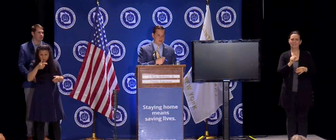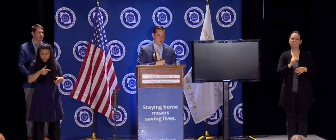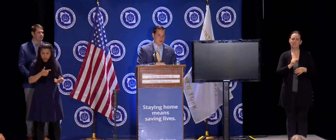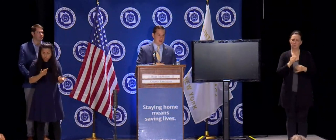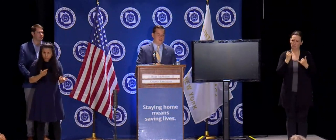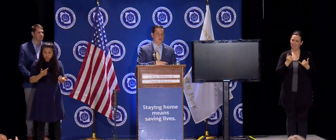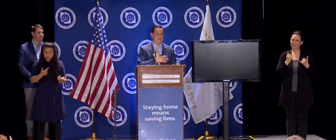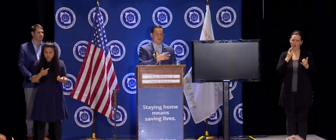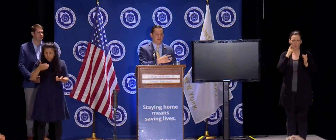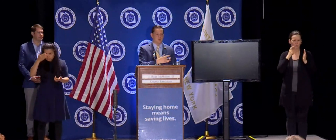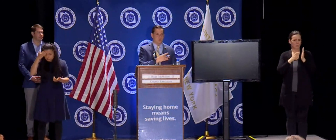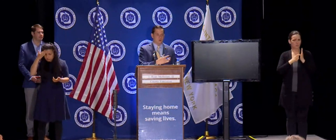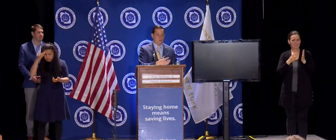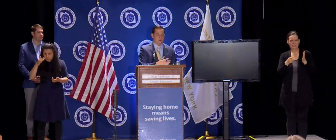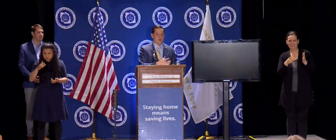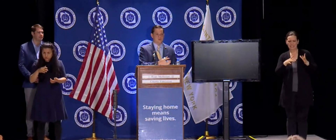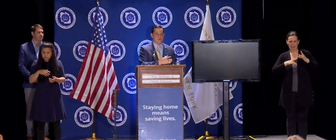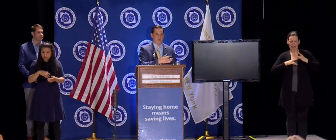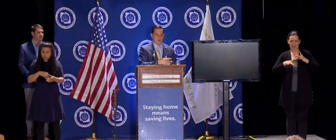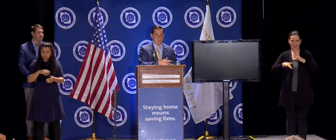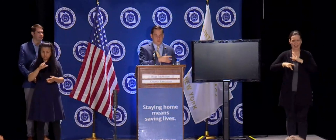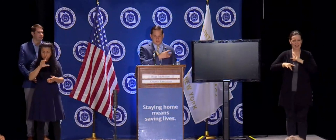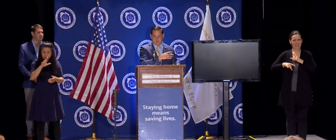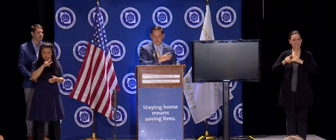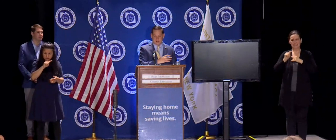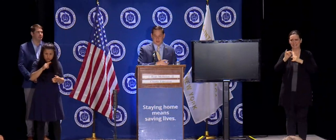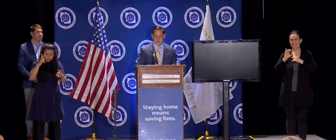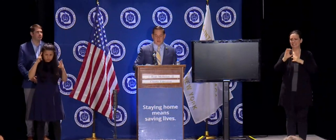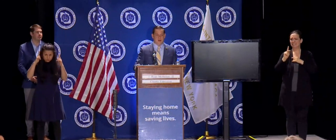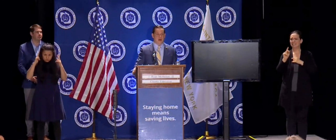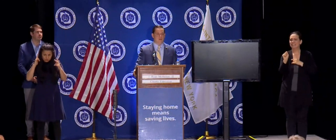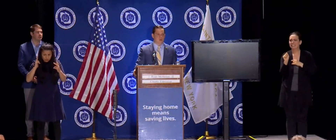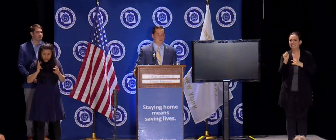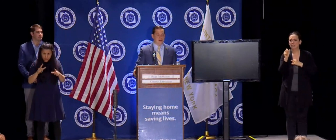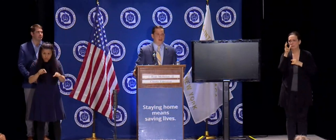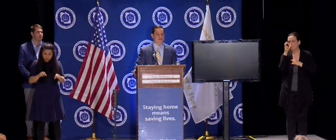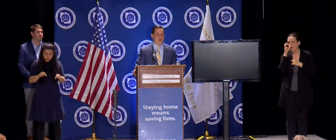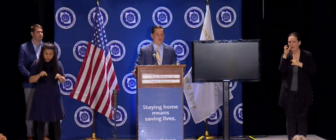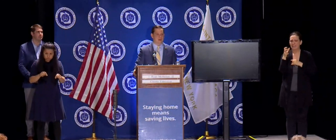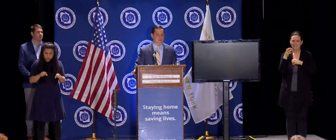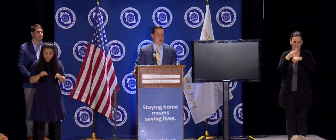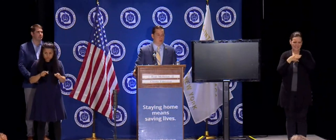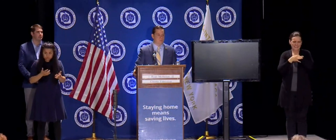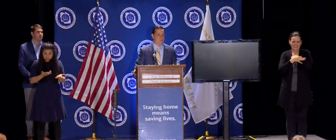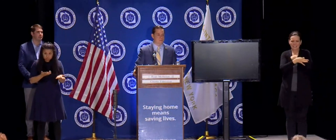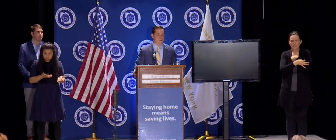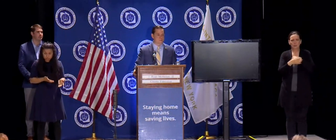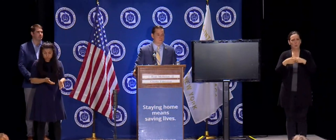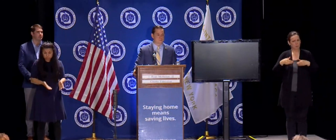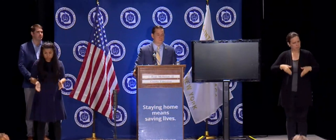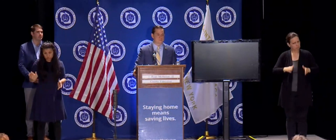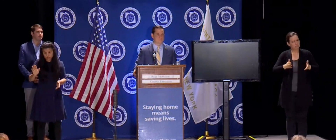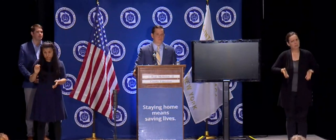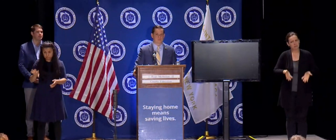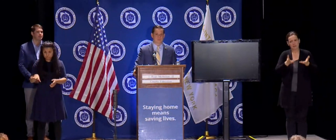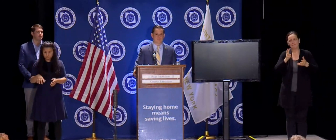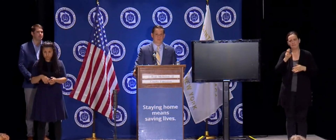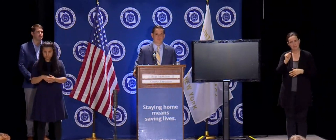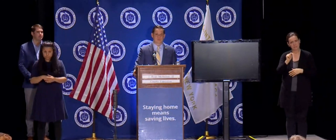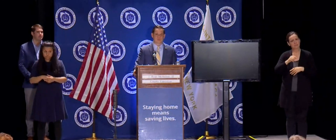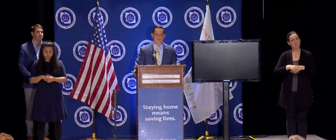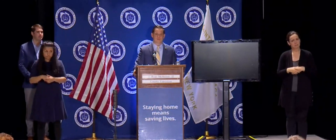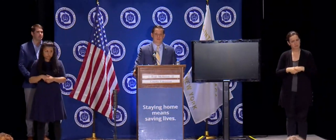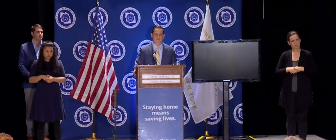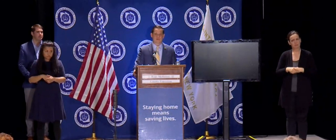getting ticks or whatnot, so they need to get groomed so the coat isn't as thick, I believe that is allowed at this point. You've faced a lot